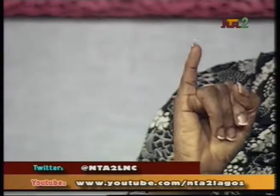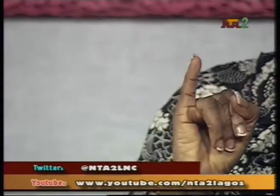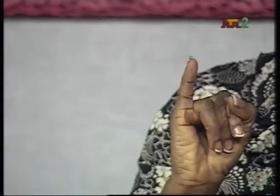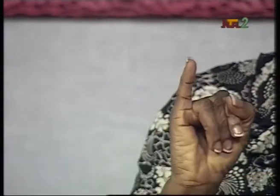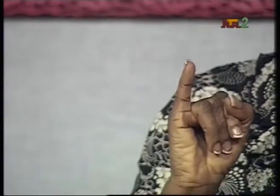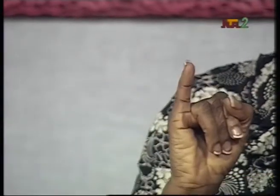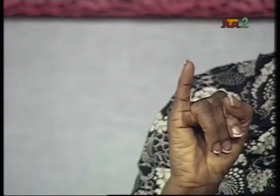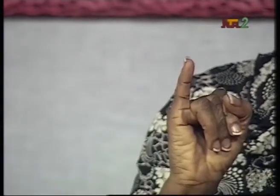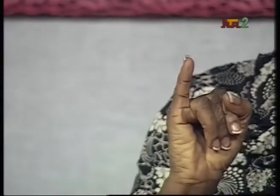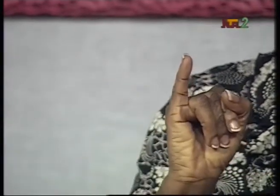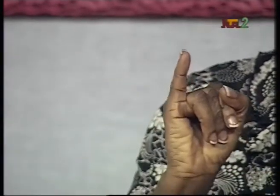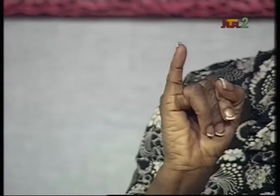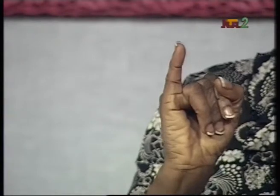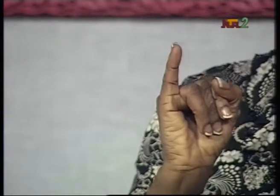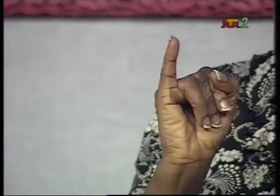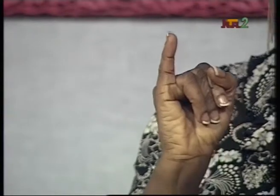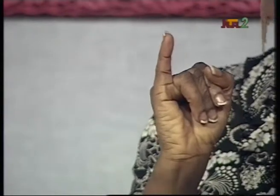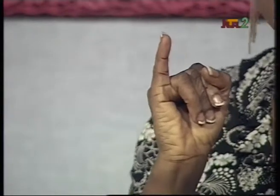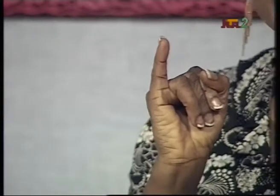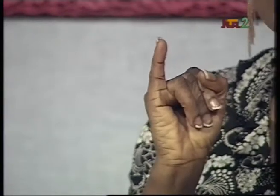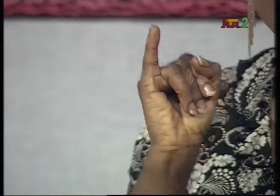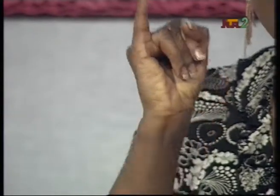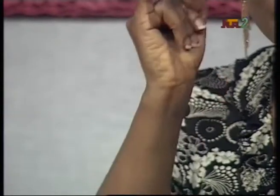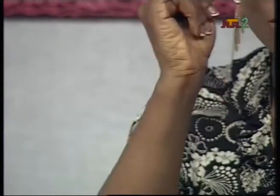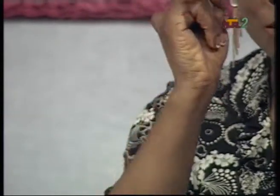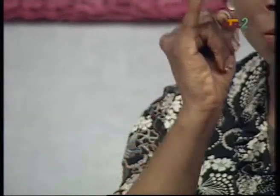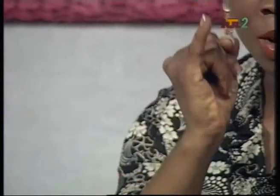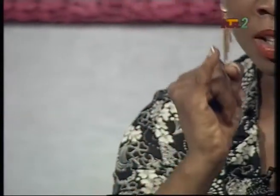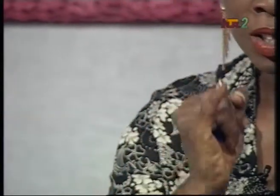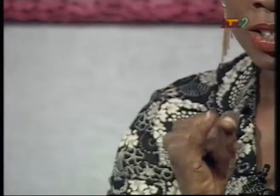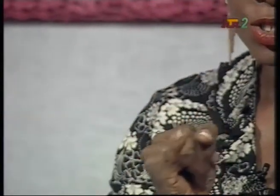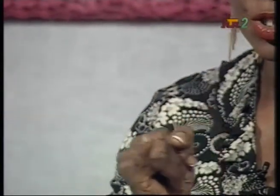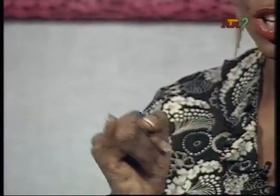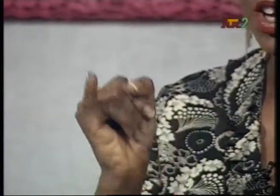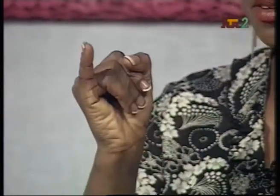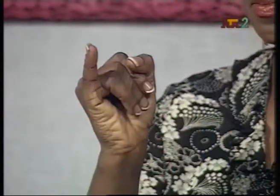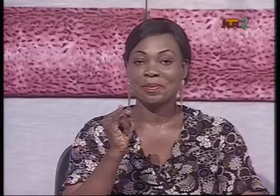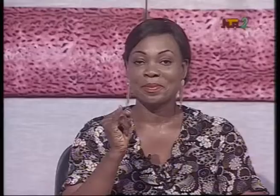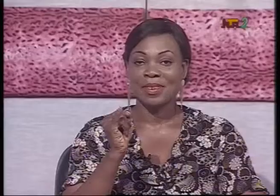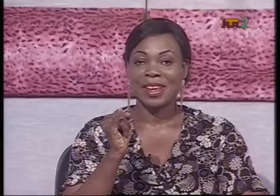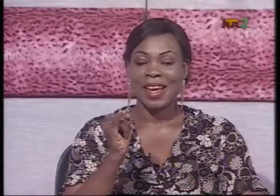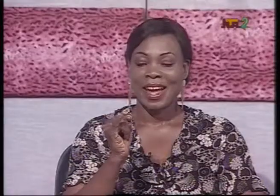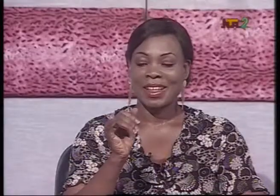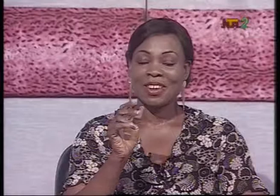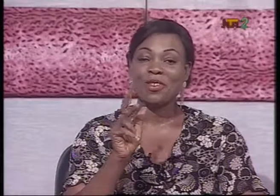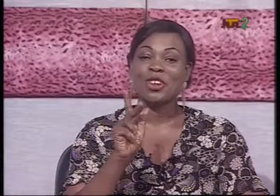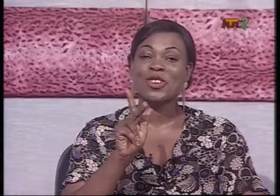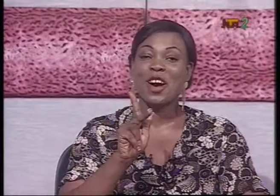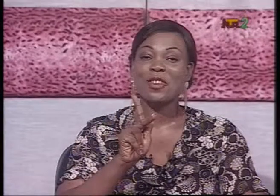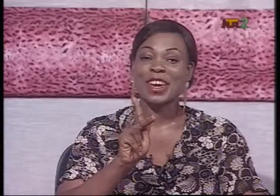I. And your J, remember anti-clockwise, it goes this way, J. And then, of course, you have your